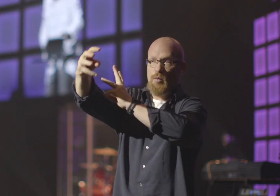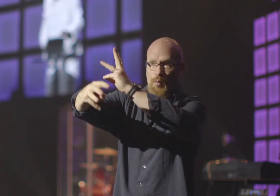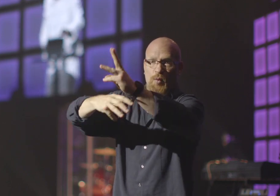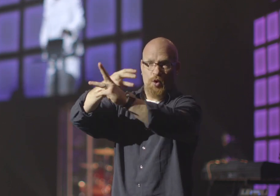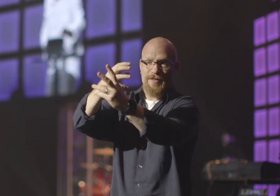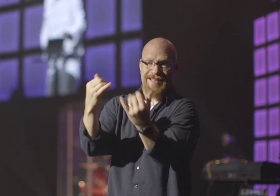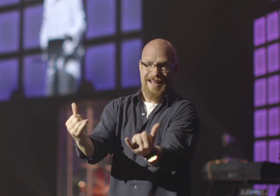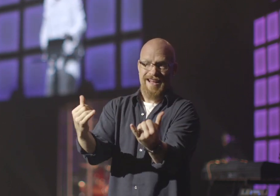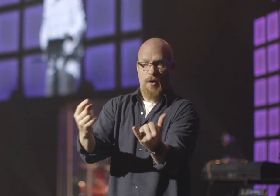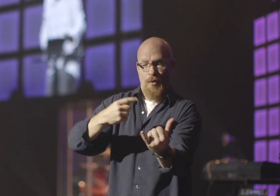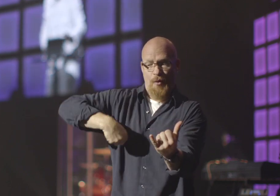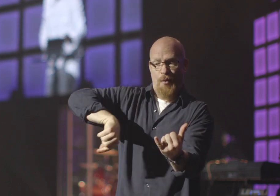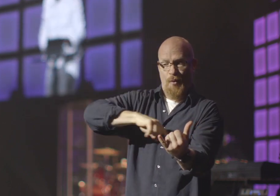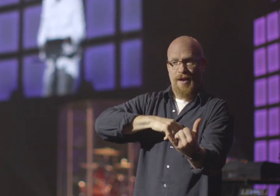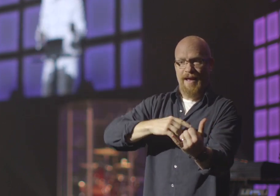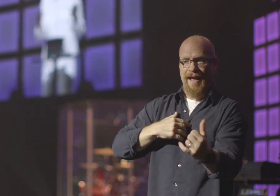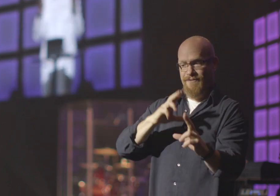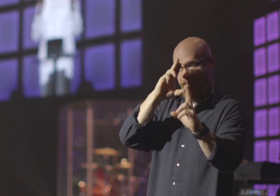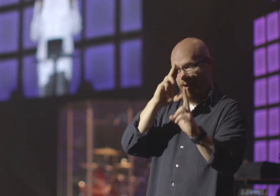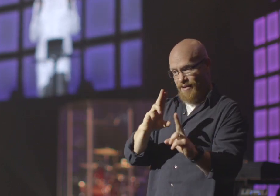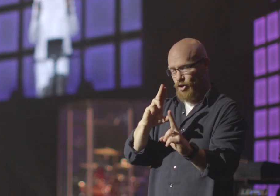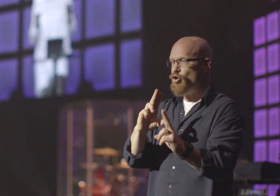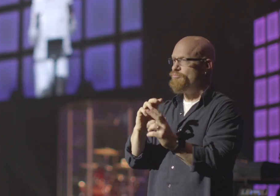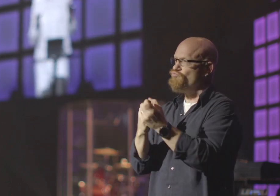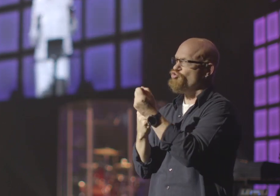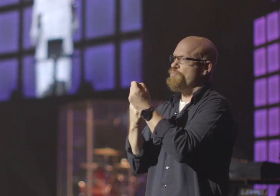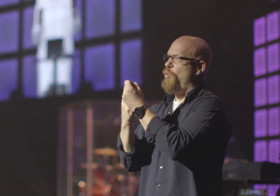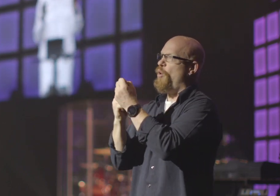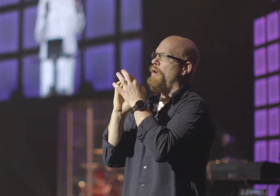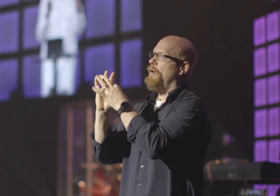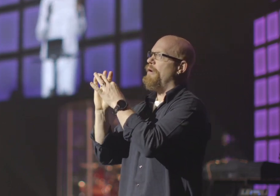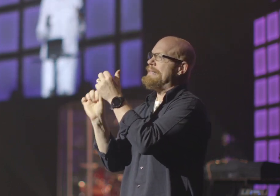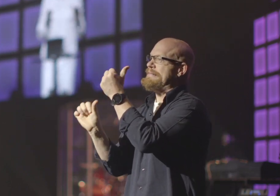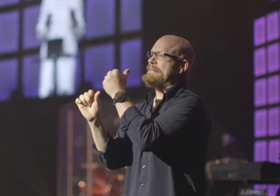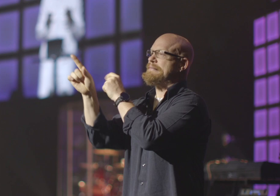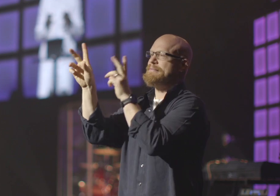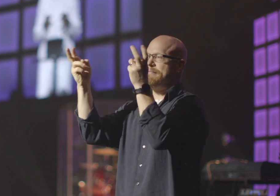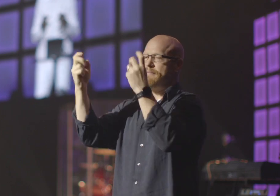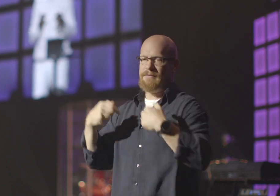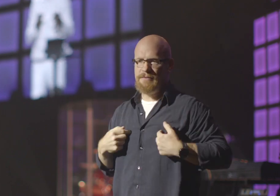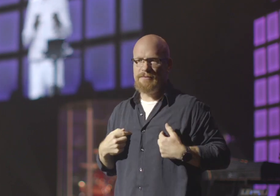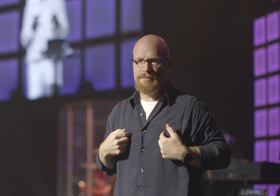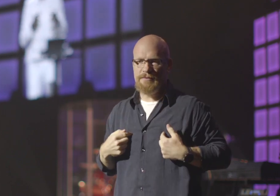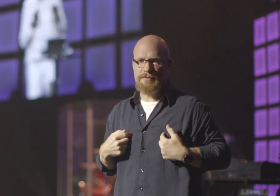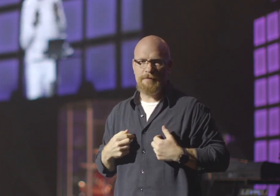Him in what He is doing. Now, another principle is that we should share our faith